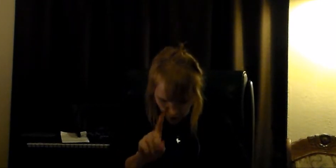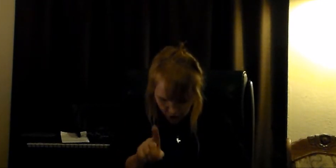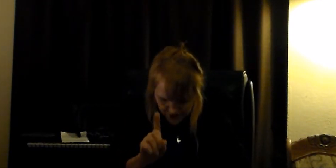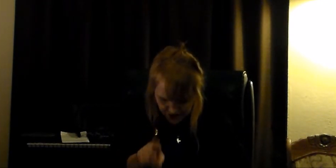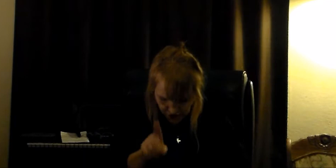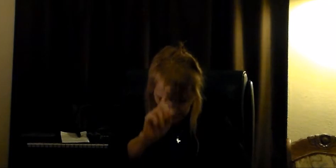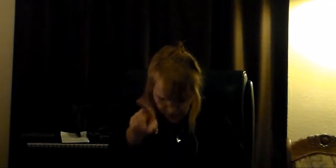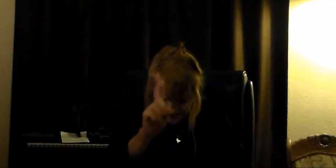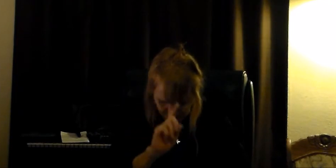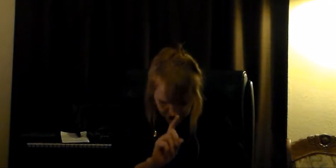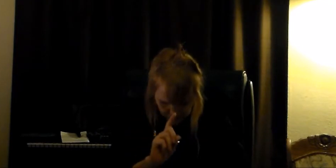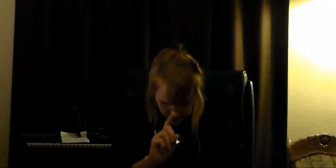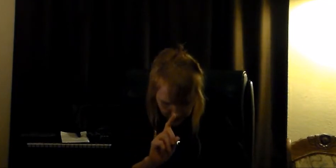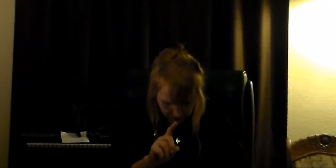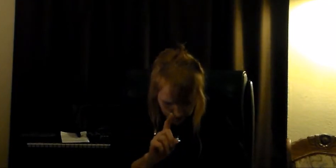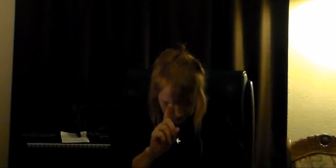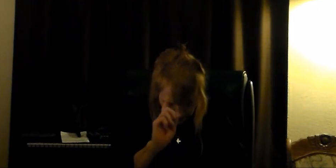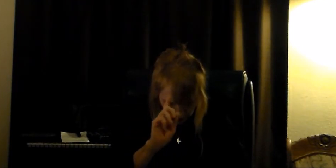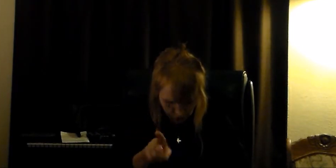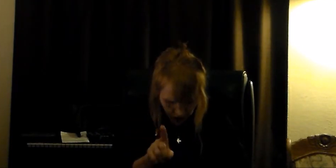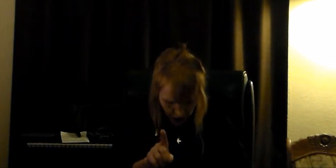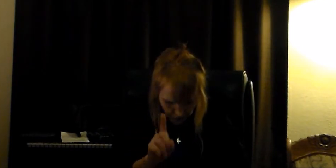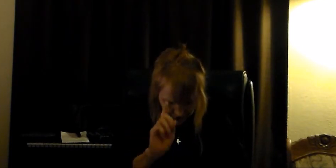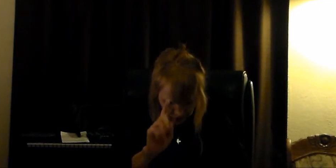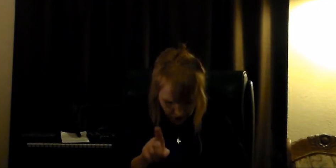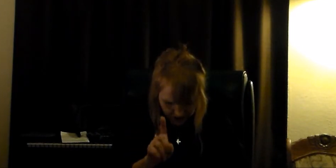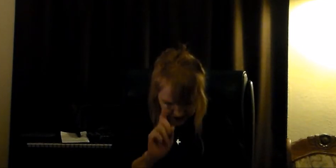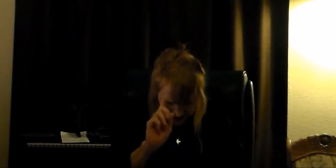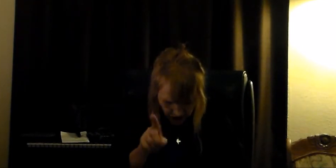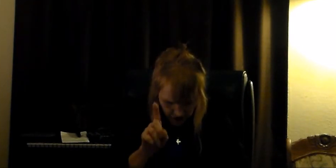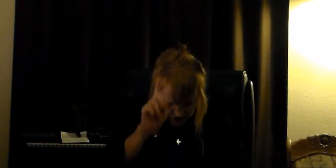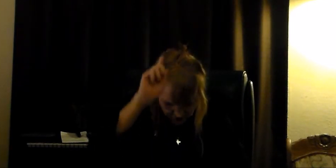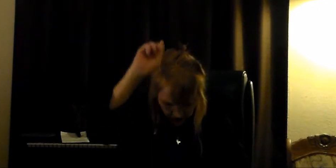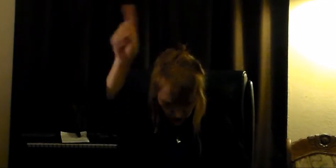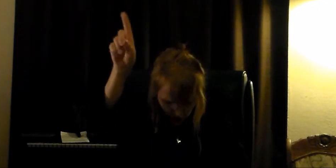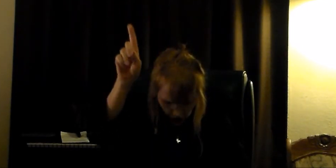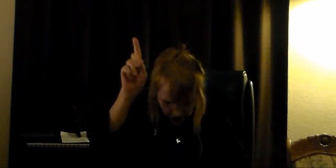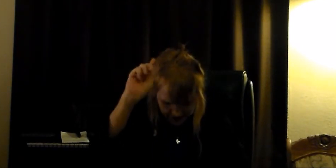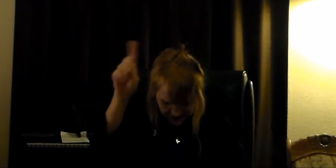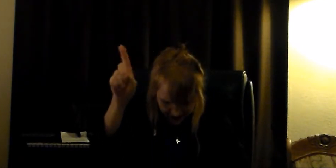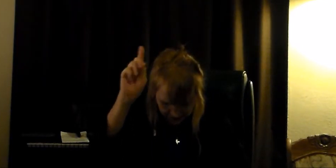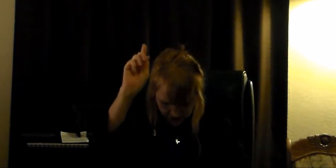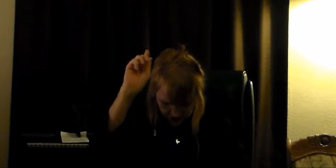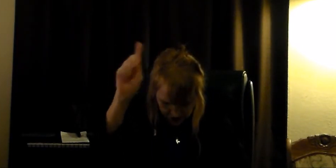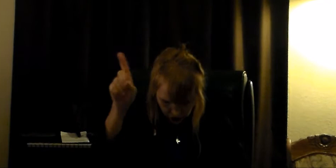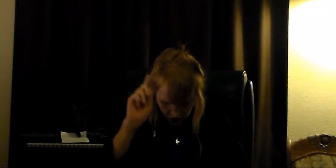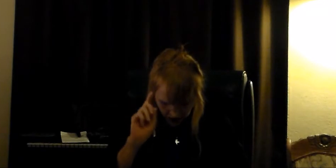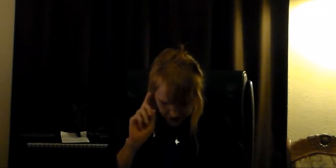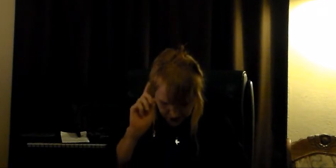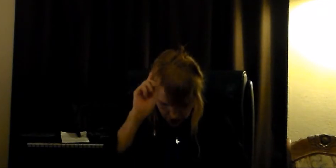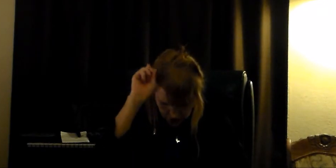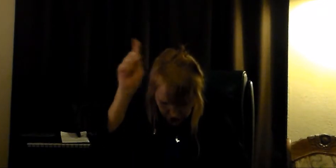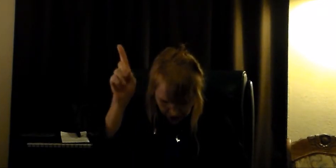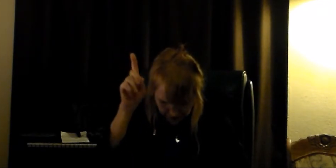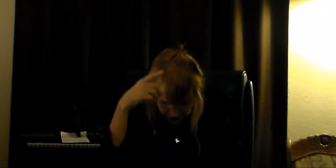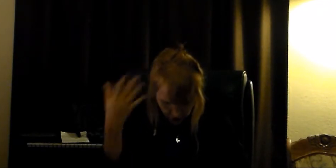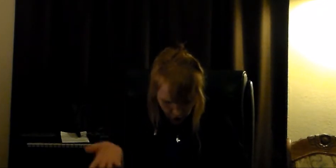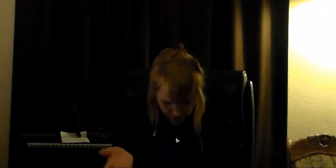your secure position, but grow in the grace and knowledge of our Lord and Savior Jesus Christ. To him be glory